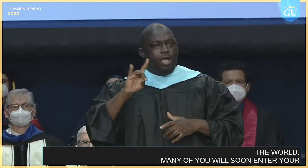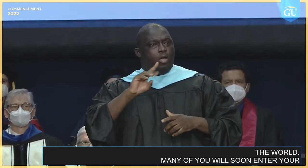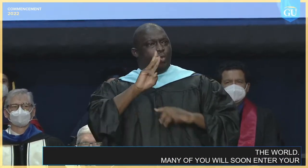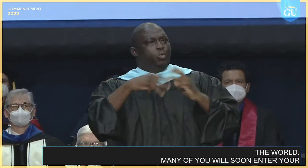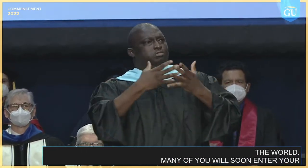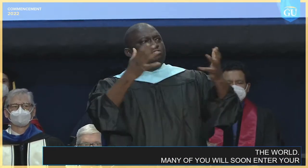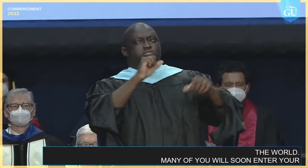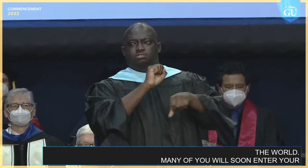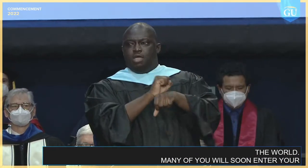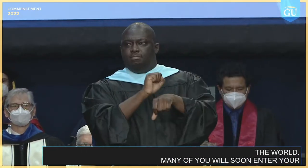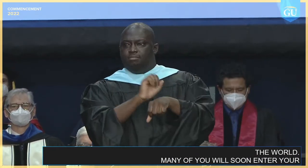journey.